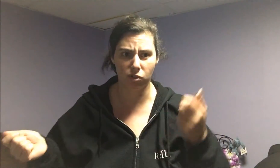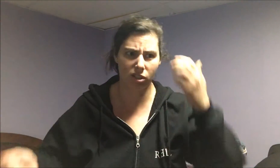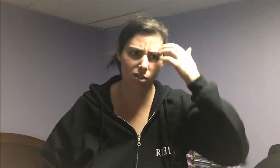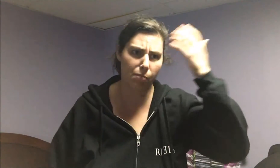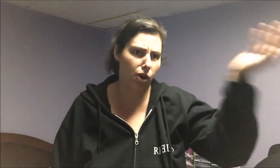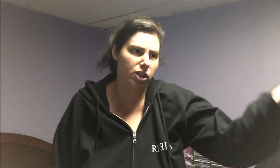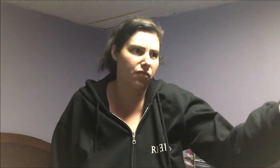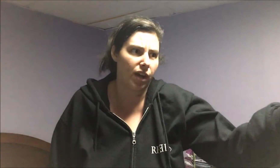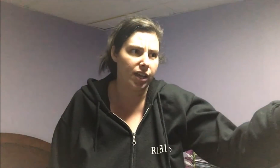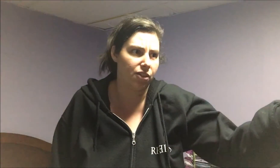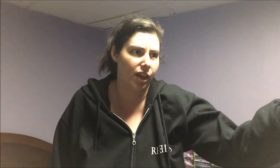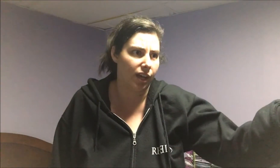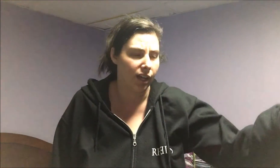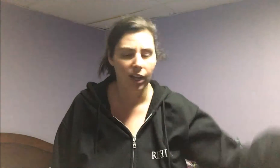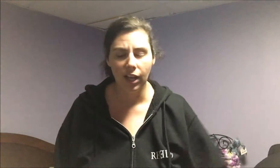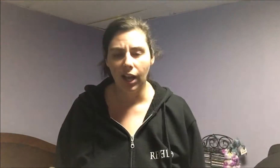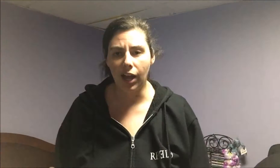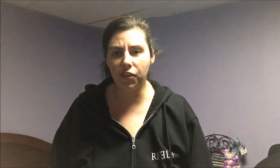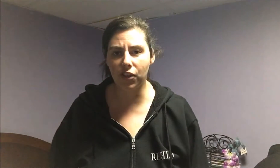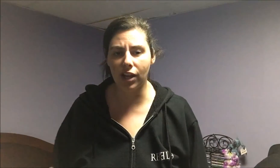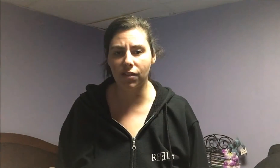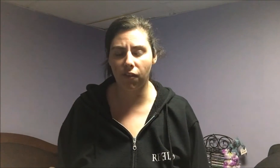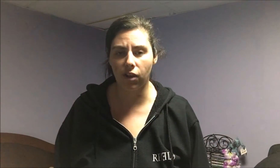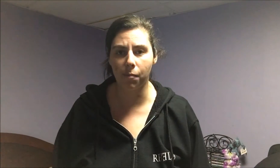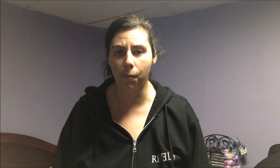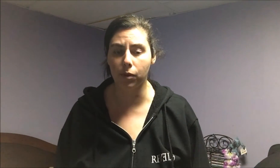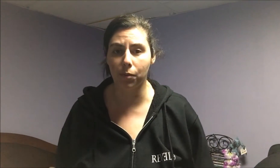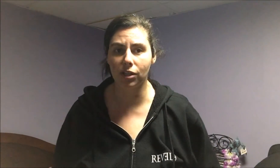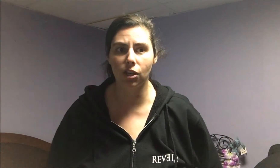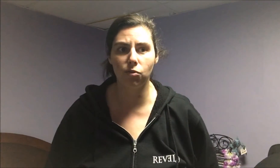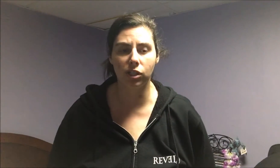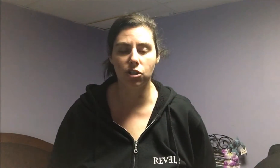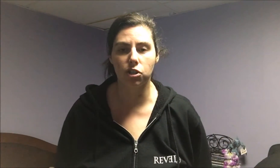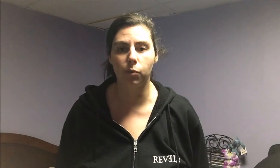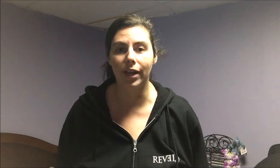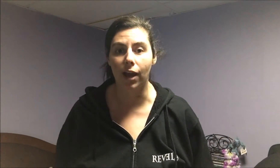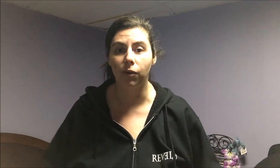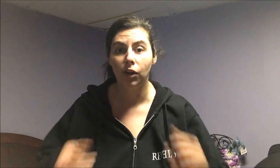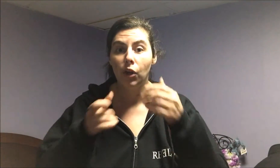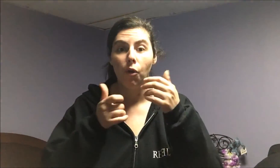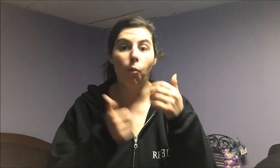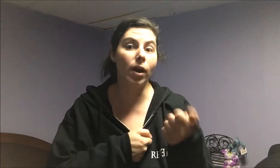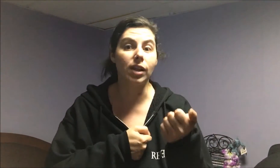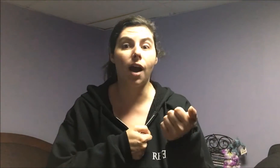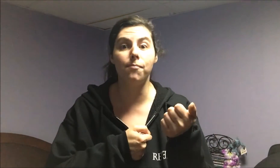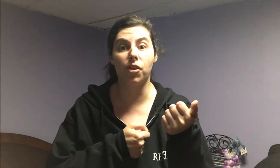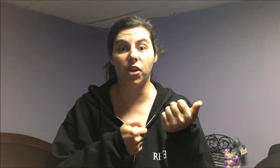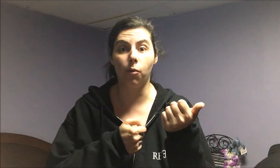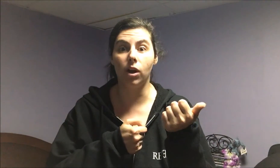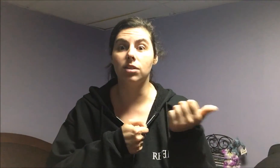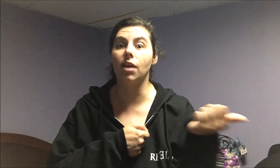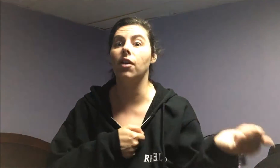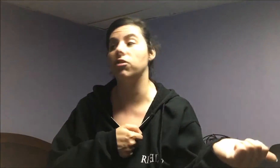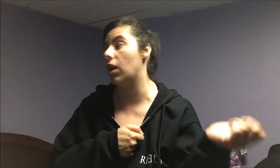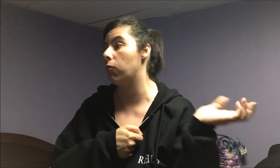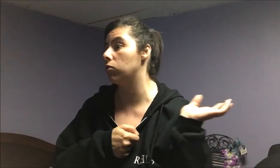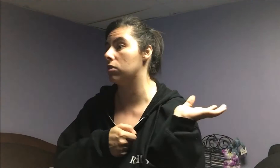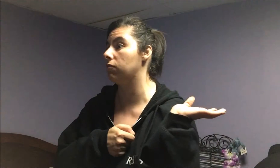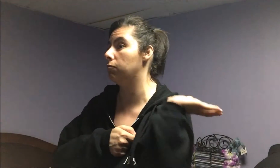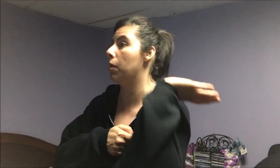the smartest fucking thing I think the guys have ever come up with, because they usually just tweet out what time the thing was and then everyone just makes